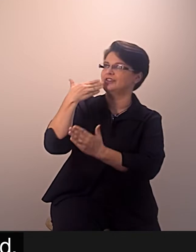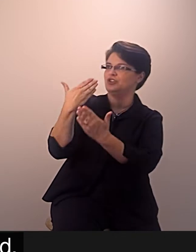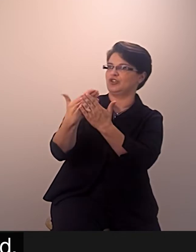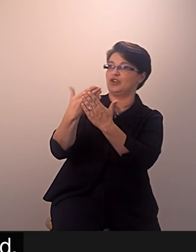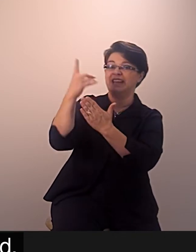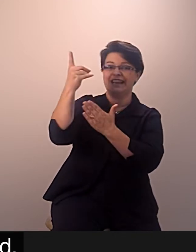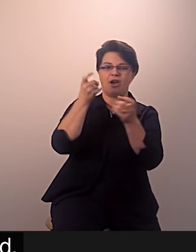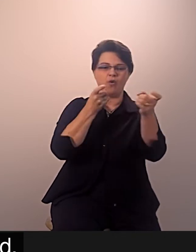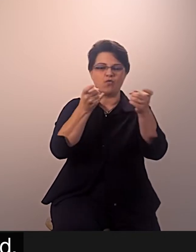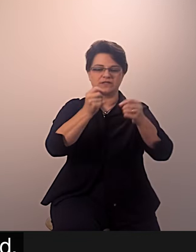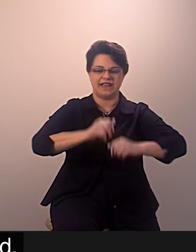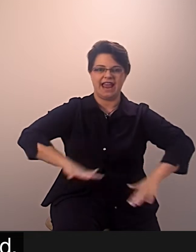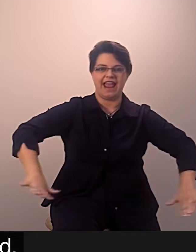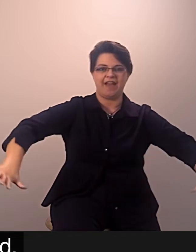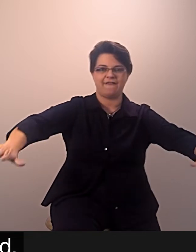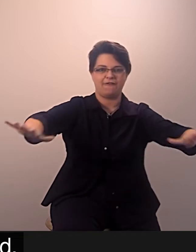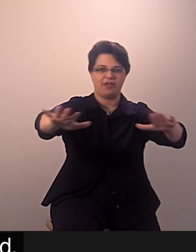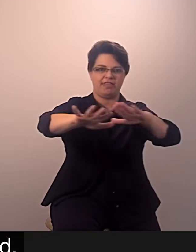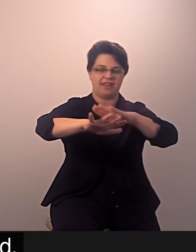everything.